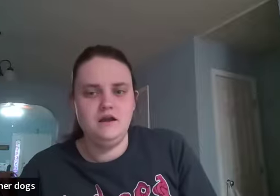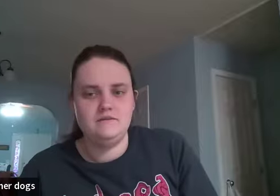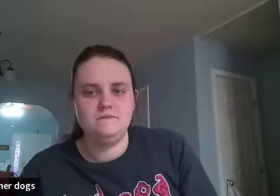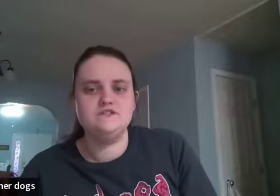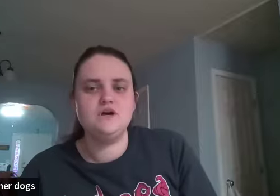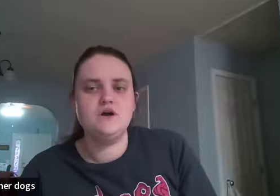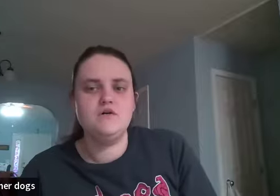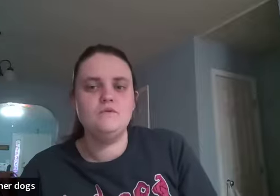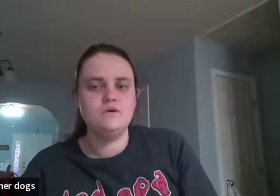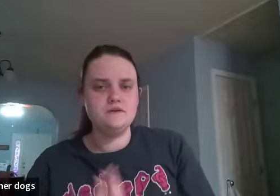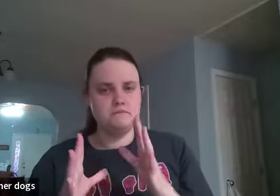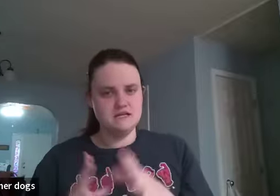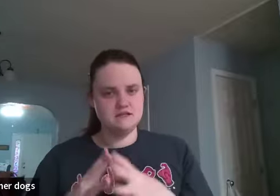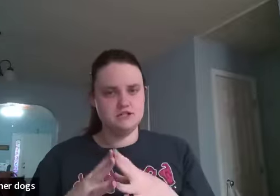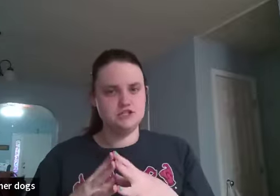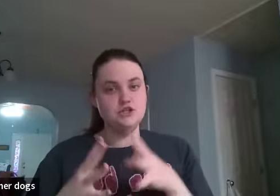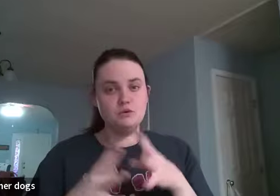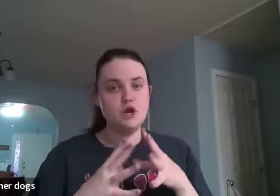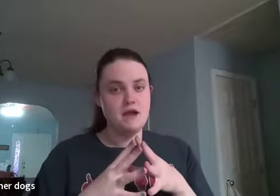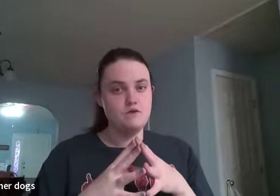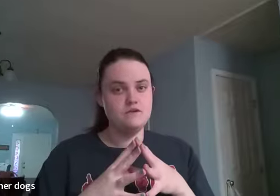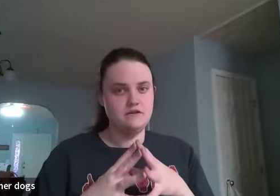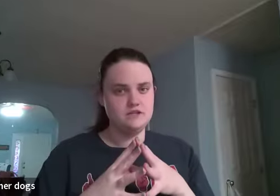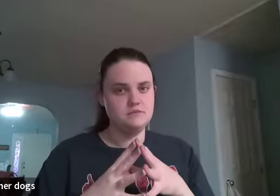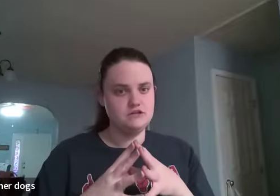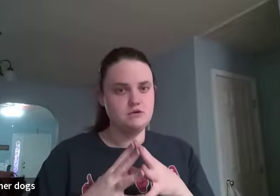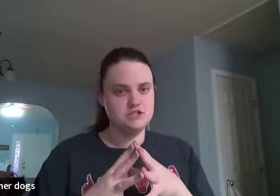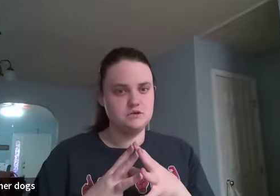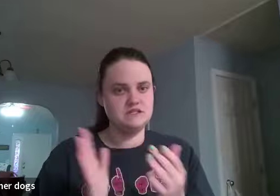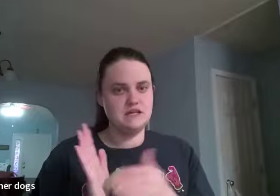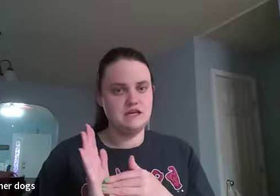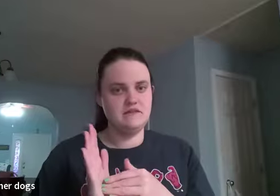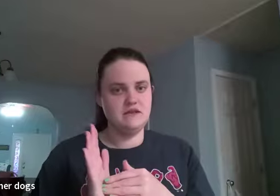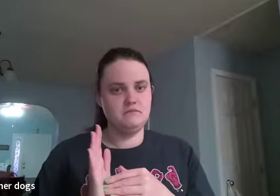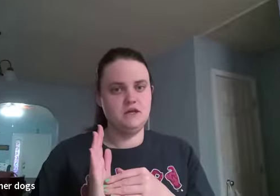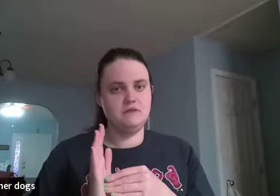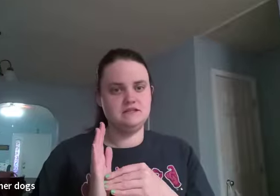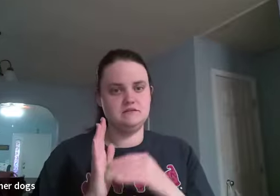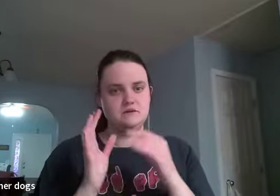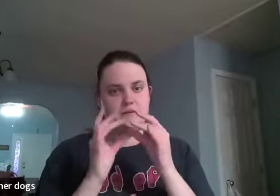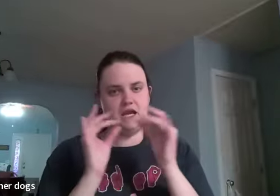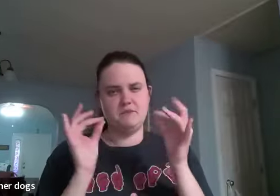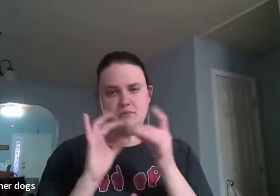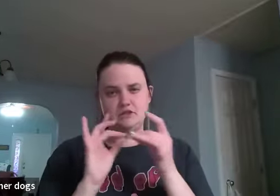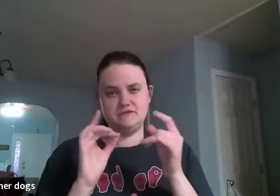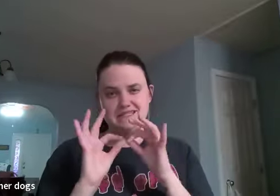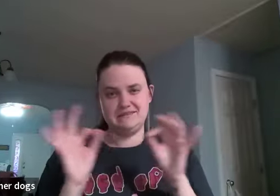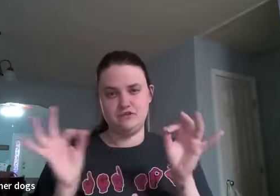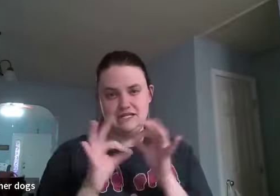Okay. So more of the basic questions. So you want to go back over like the WH question words again and like we can basically make up a couple different